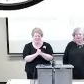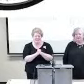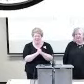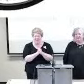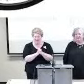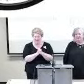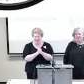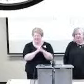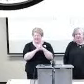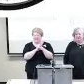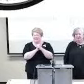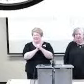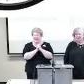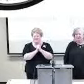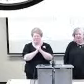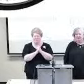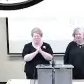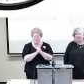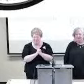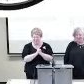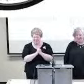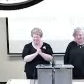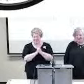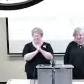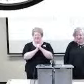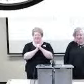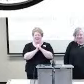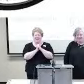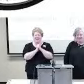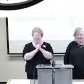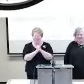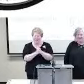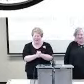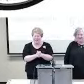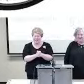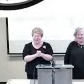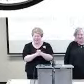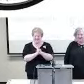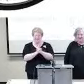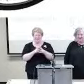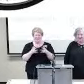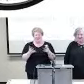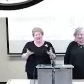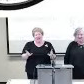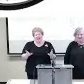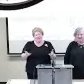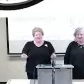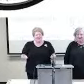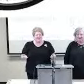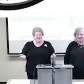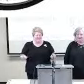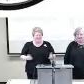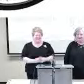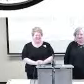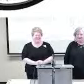is money time is precious time flies so now is of